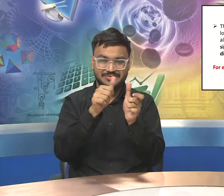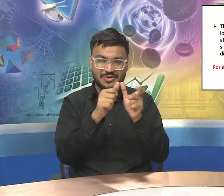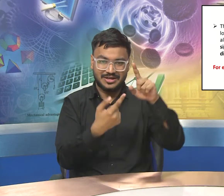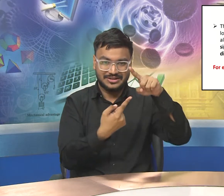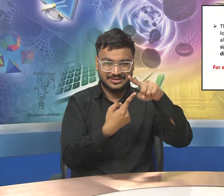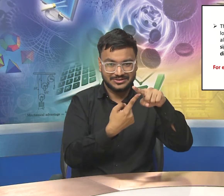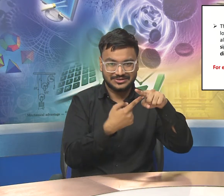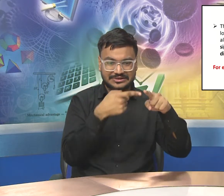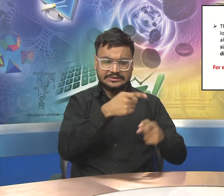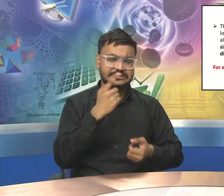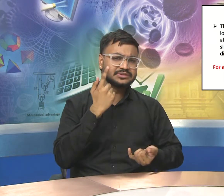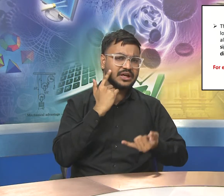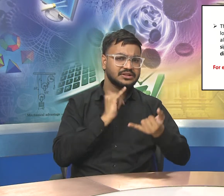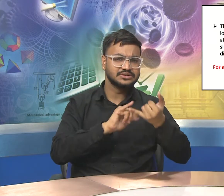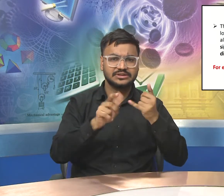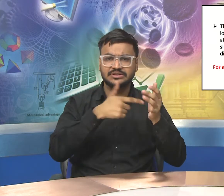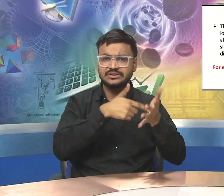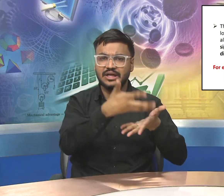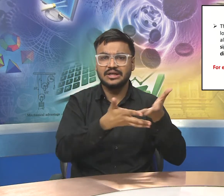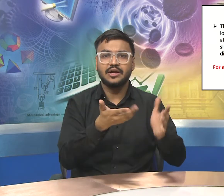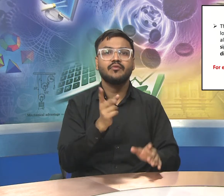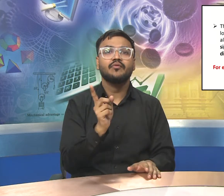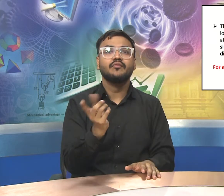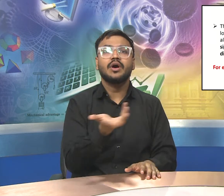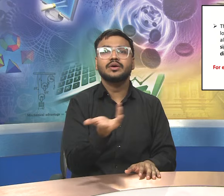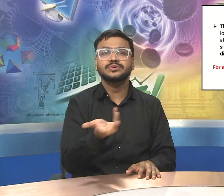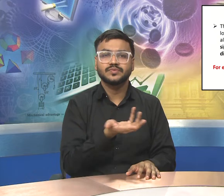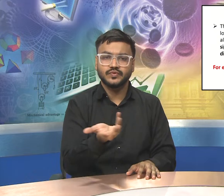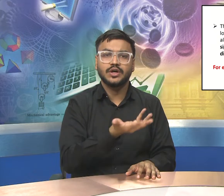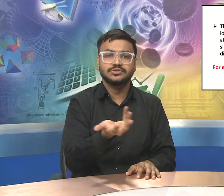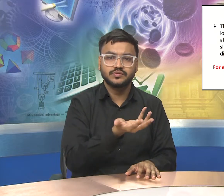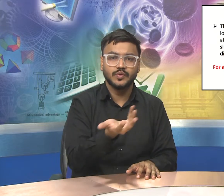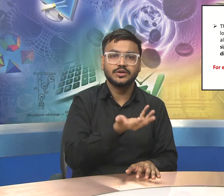And for what also.